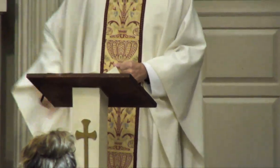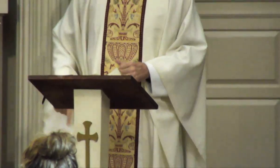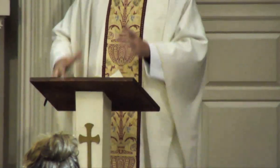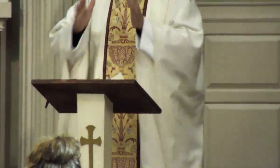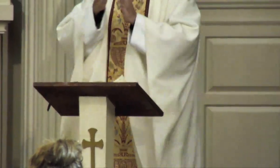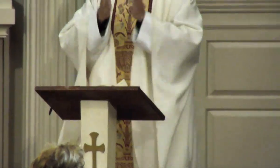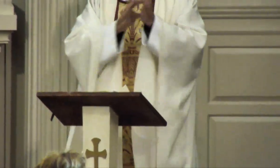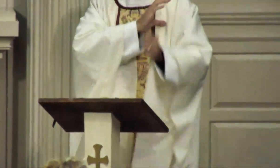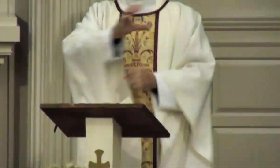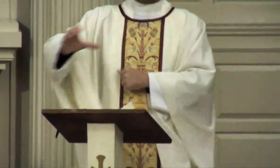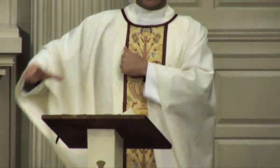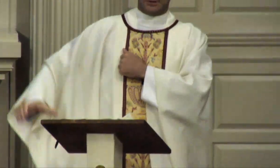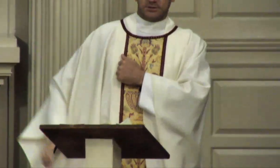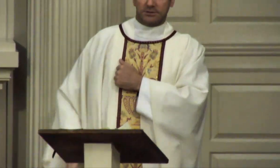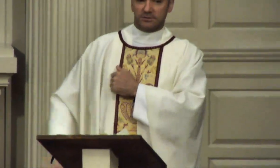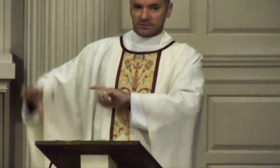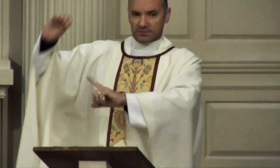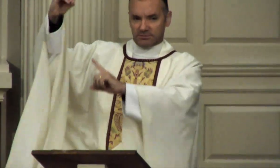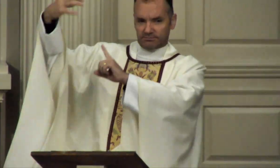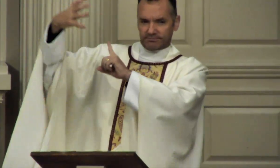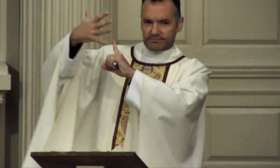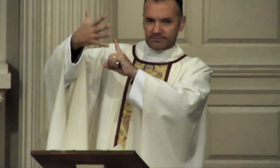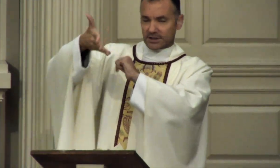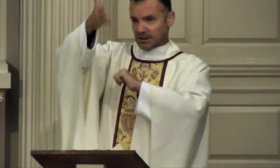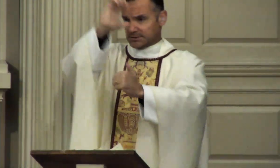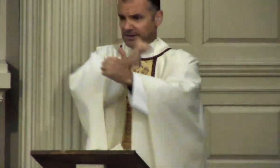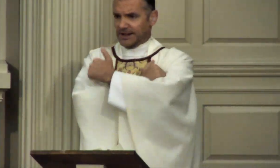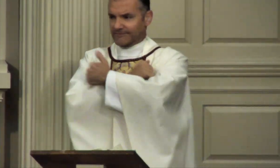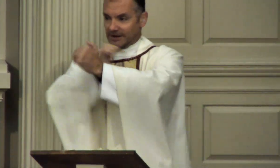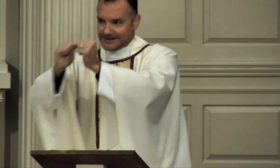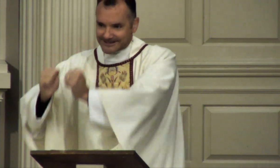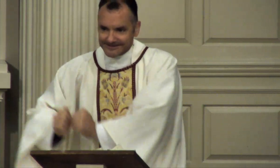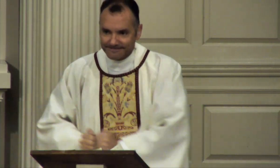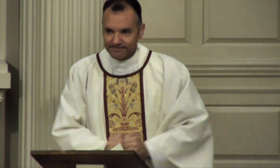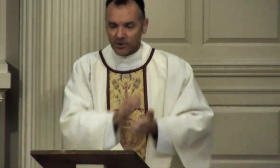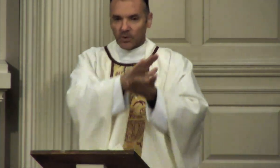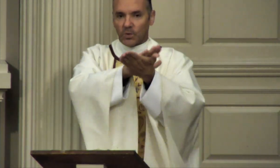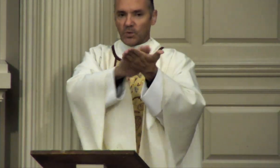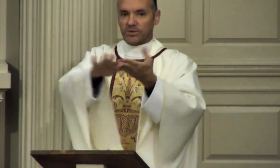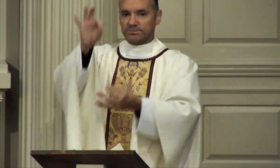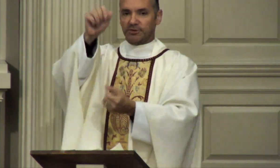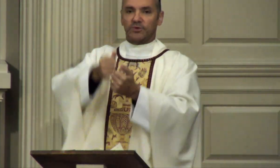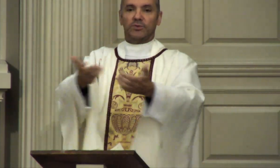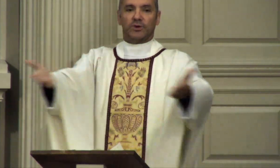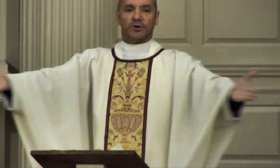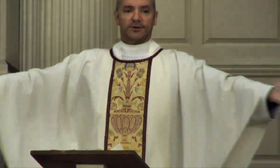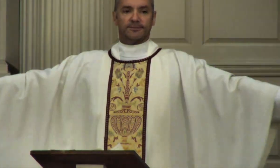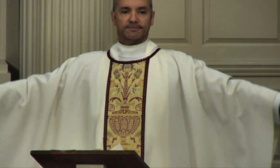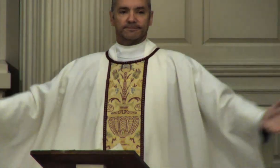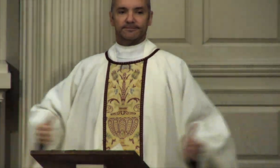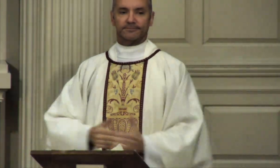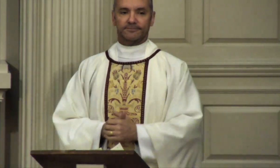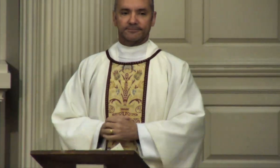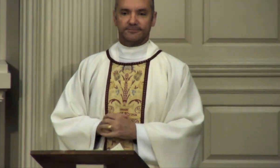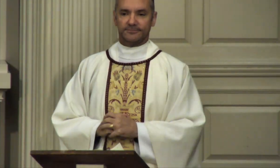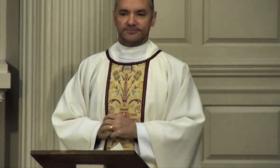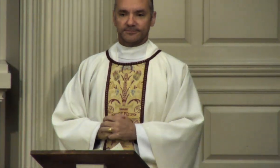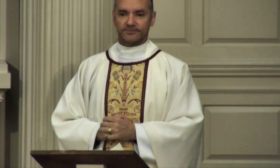The grace of our Lord Jesus Christ, and the love of God, and the communion of the Holy Spirit be with you all.